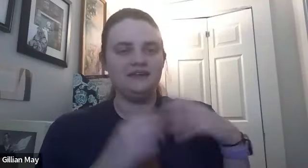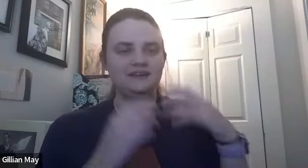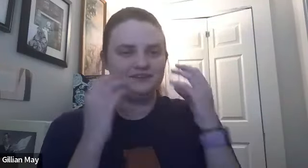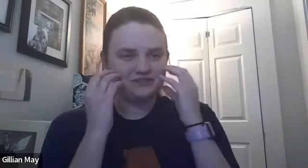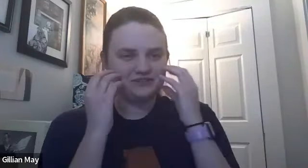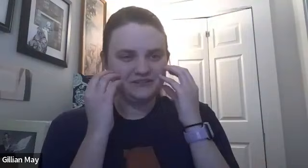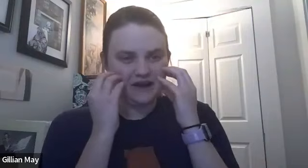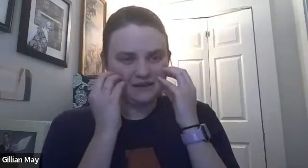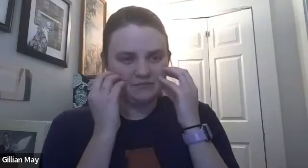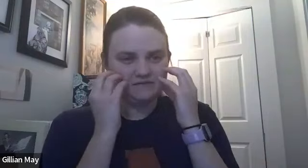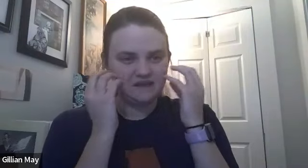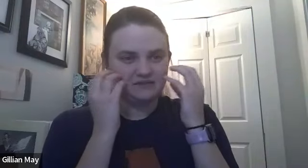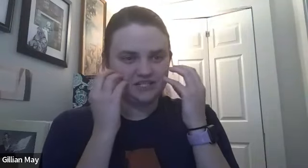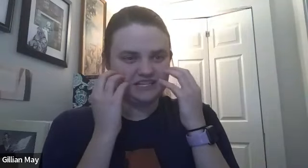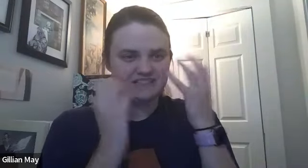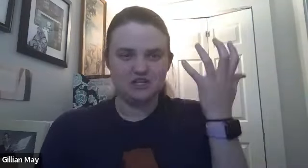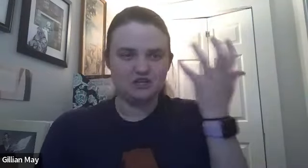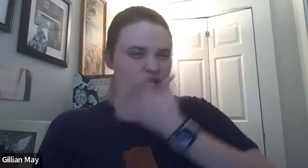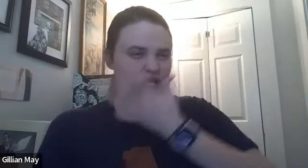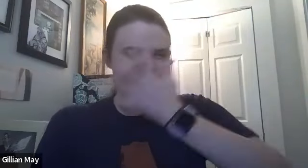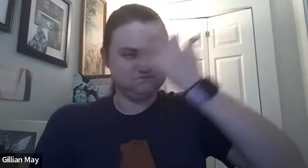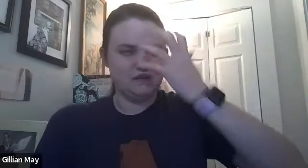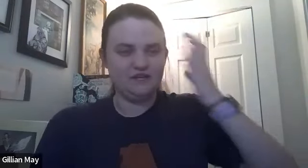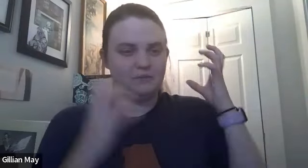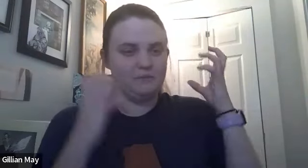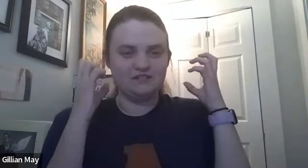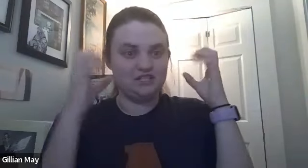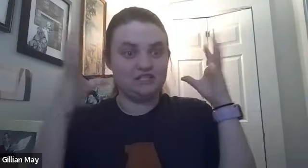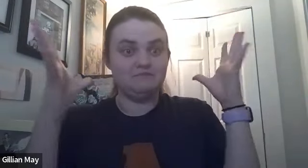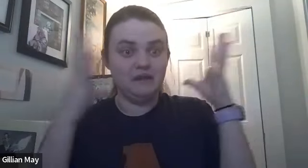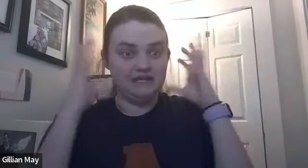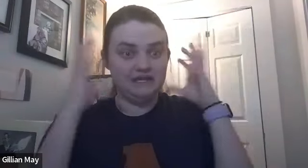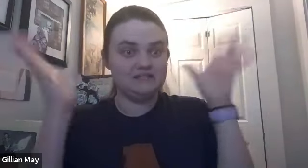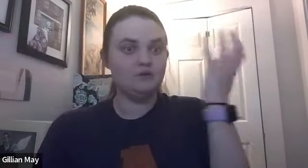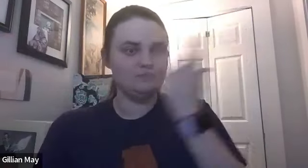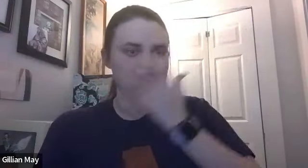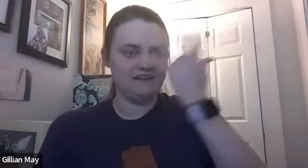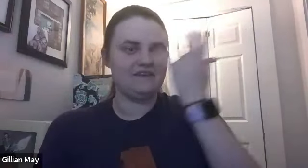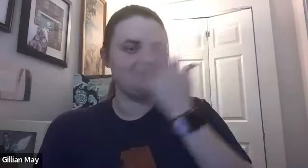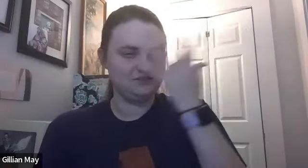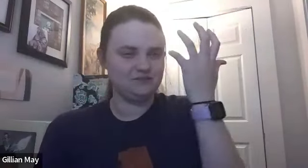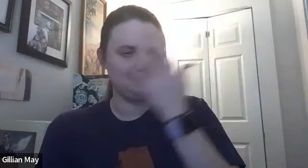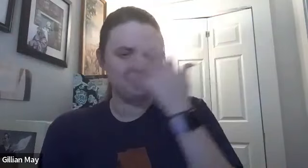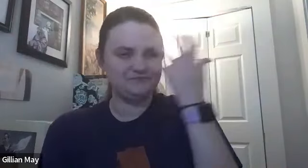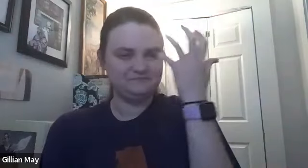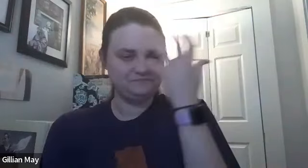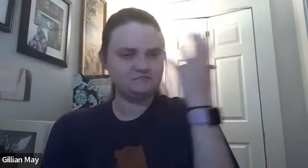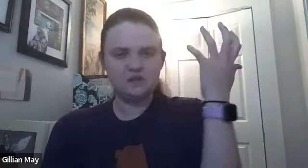And usually they'll add like puffed out cheeks, like you're just like you're about to just like explode, almost kind of that facial expression.